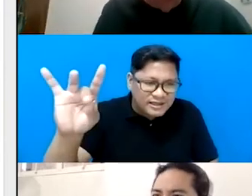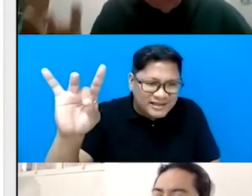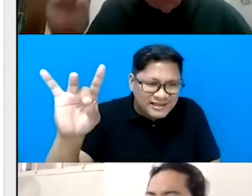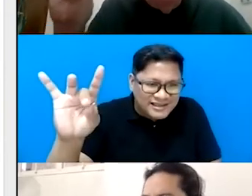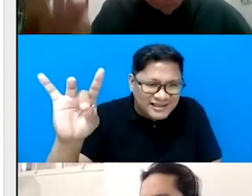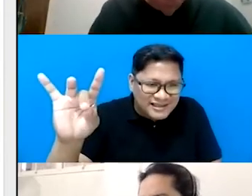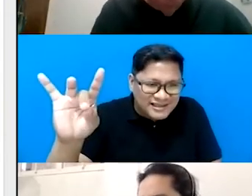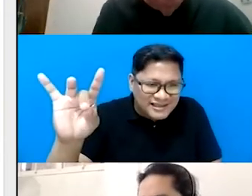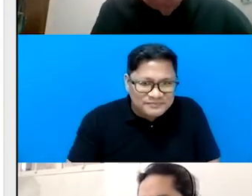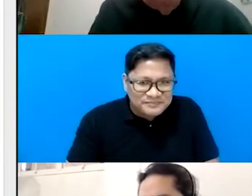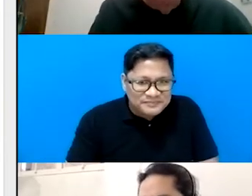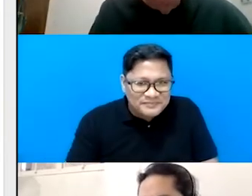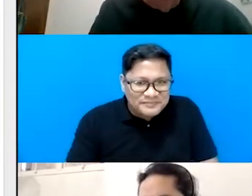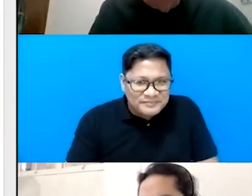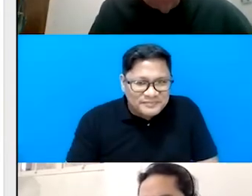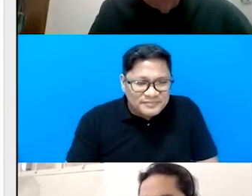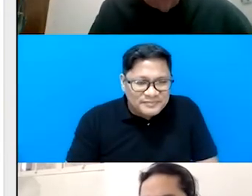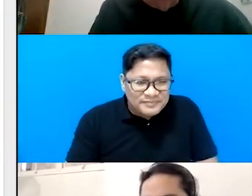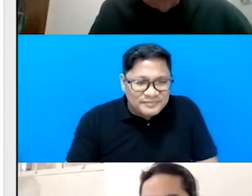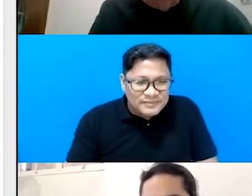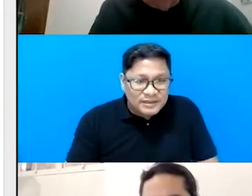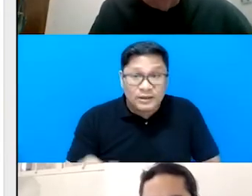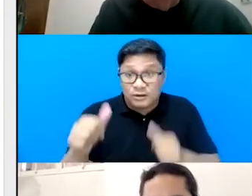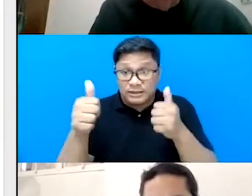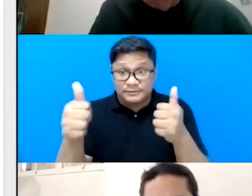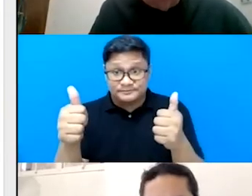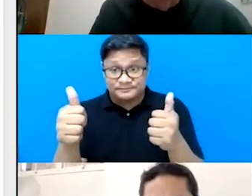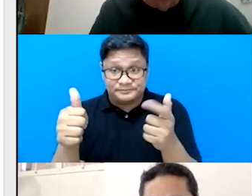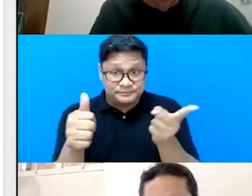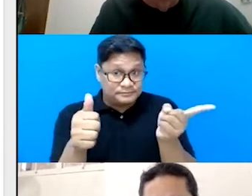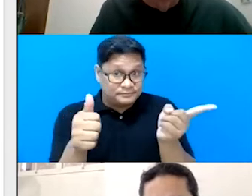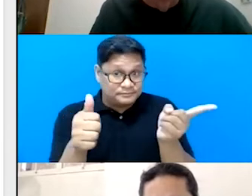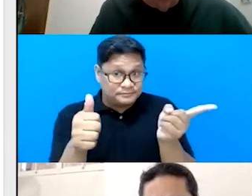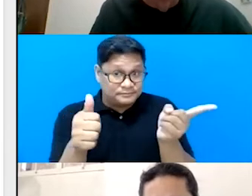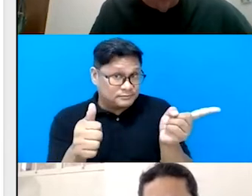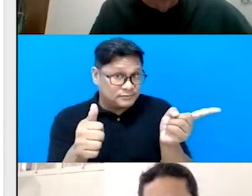sorry. Okay, so